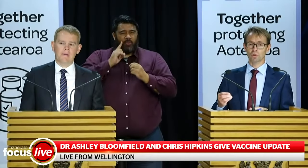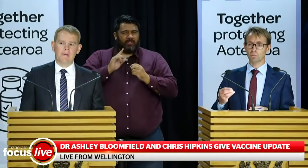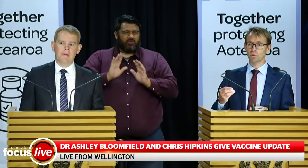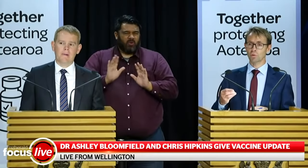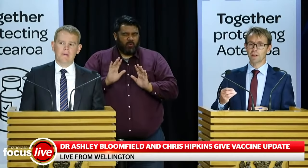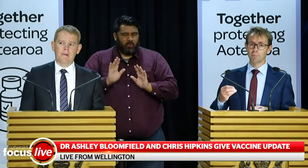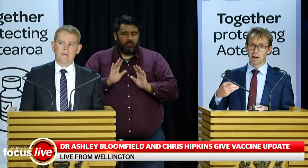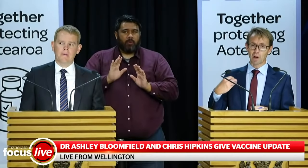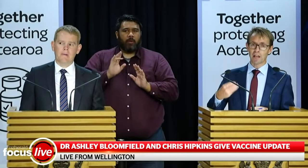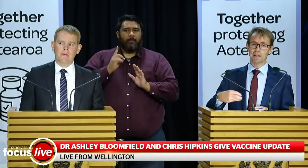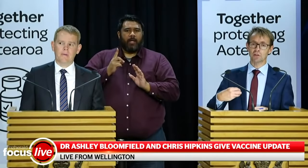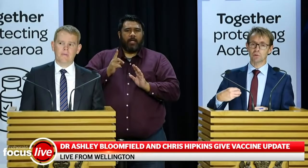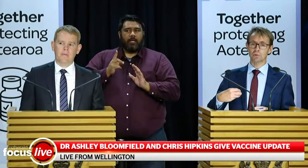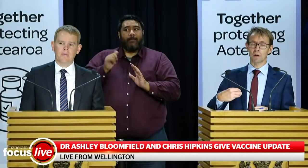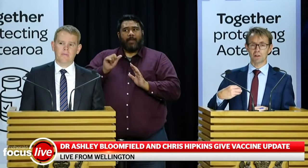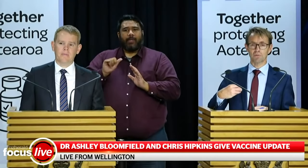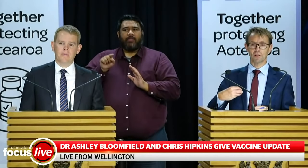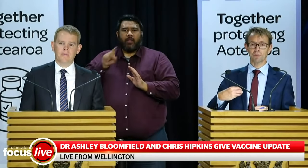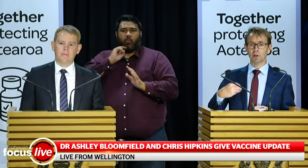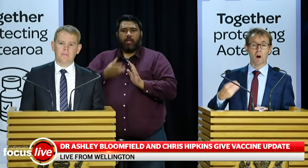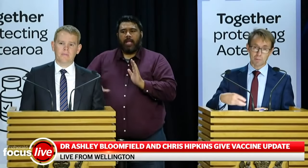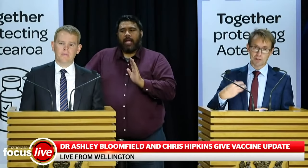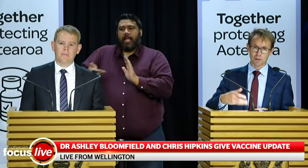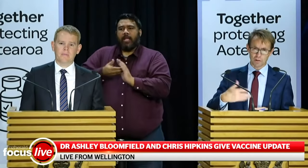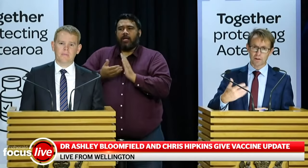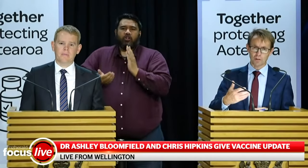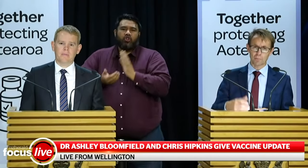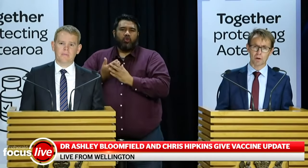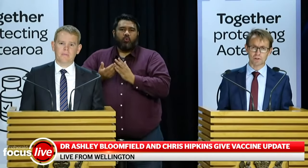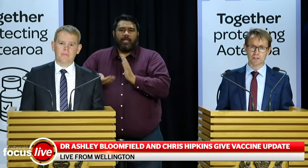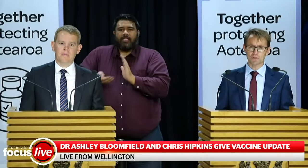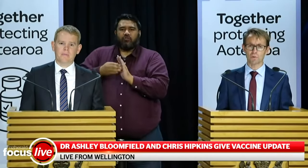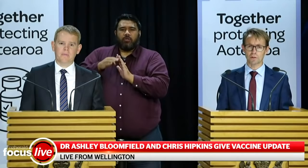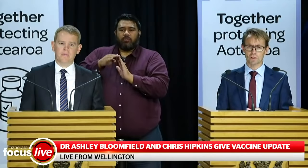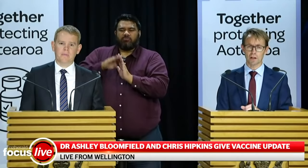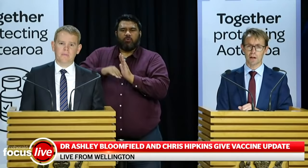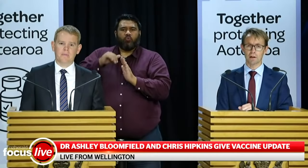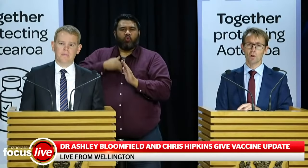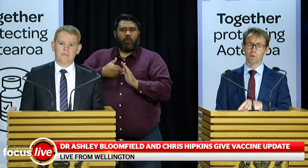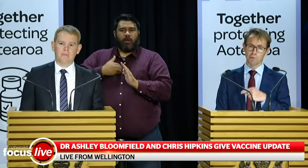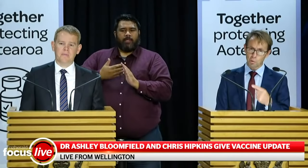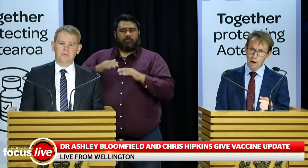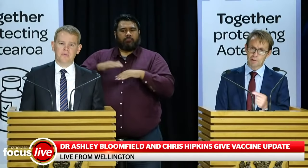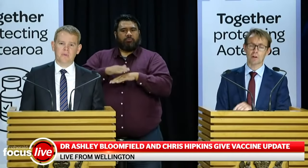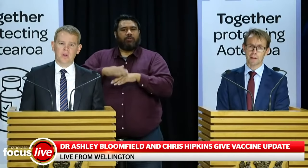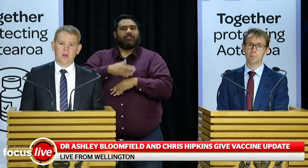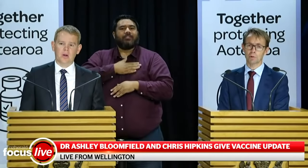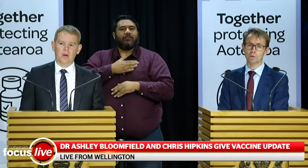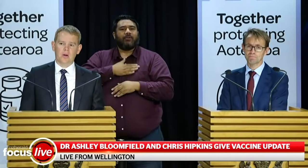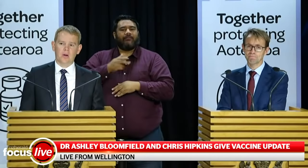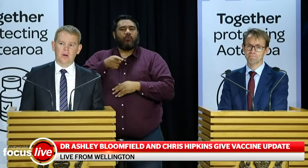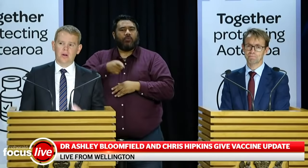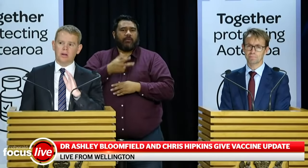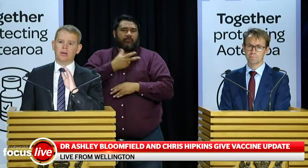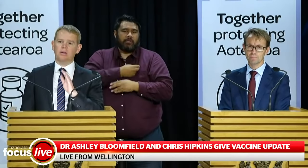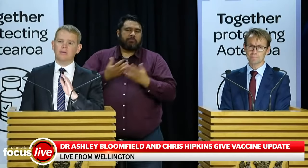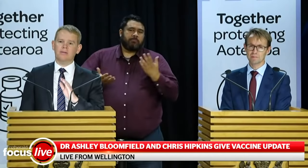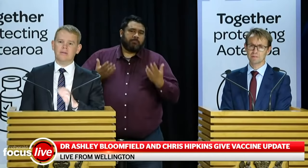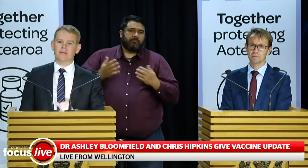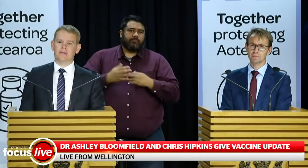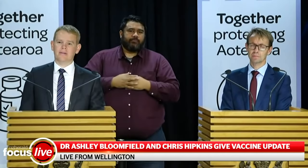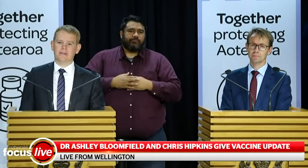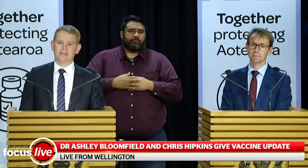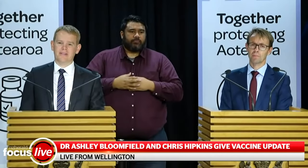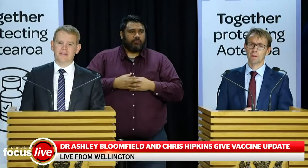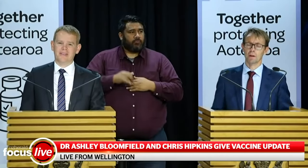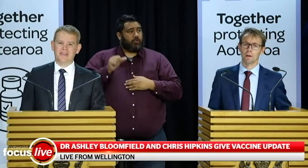it of course may well add to one of the requirements on the process for its or a requirement on that approval. Okay. Be